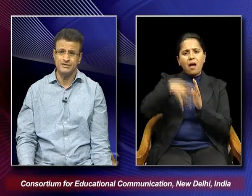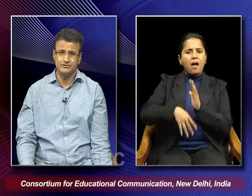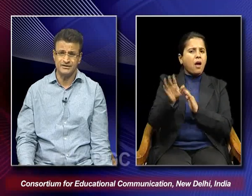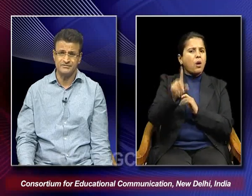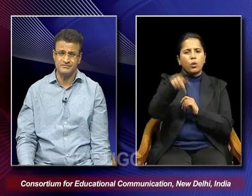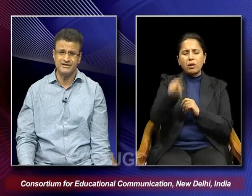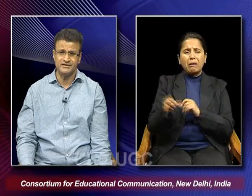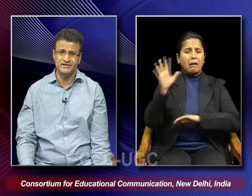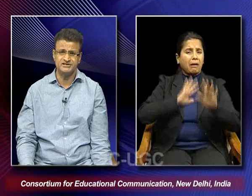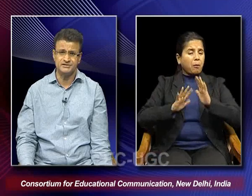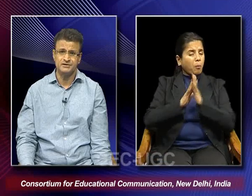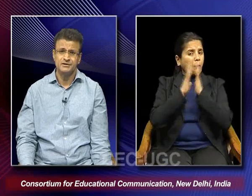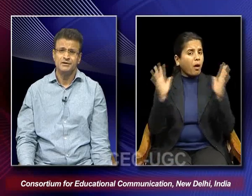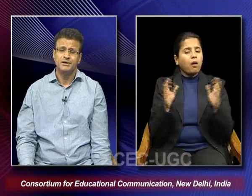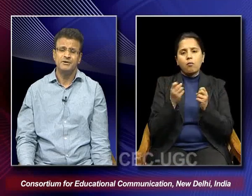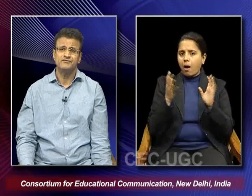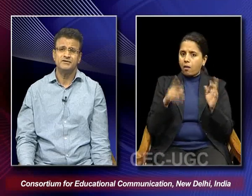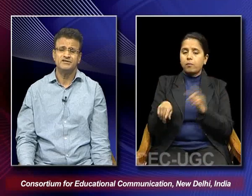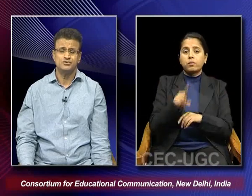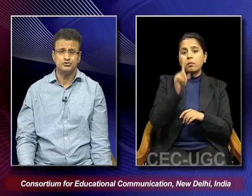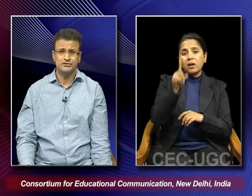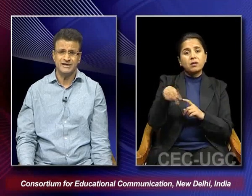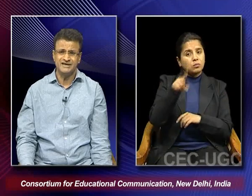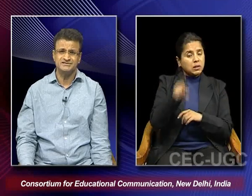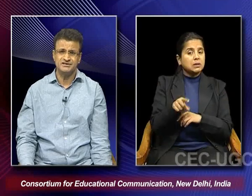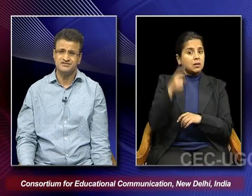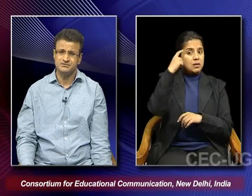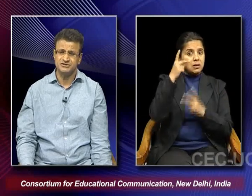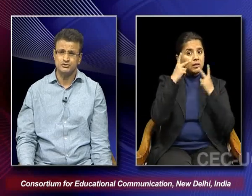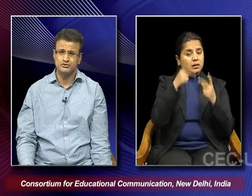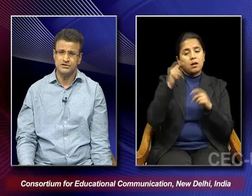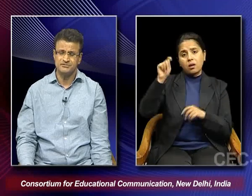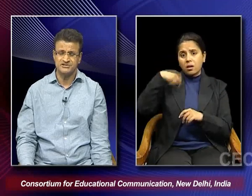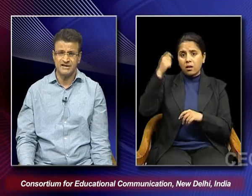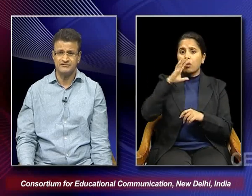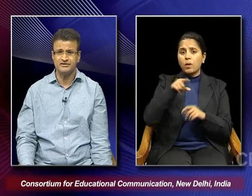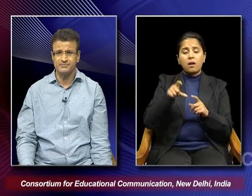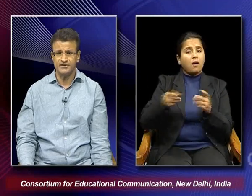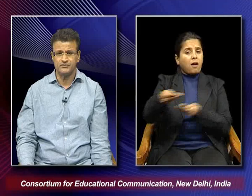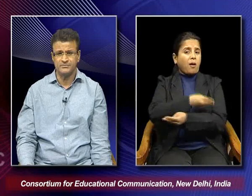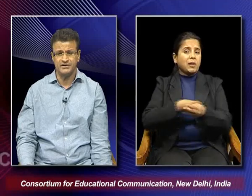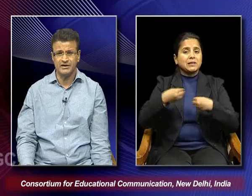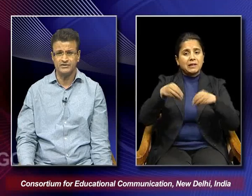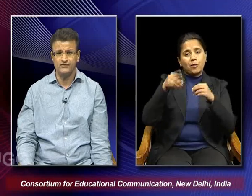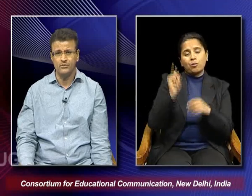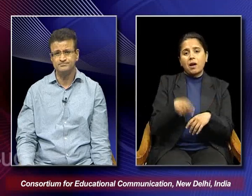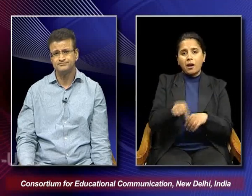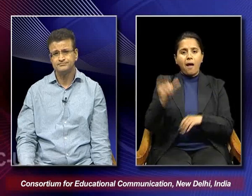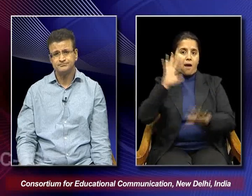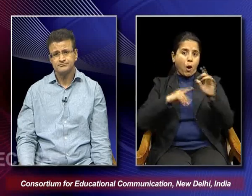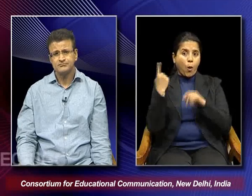too melodramatic in nature. But one has to also realize that cinema is also a commercial activity apart from being an art